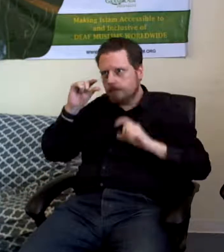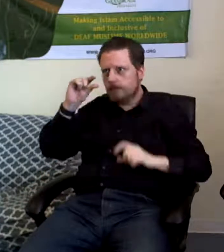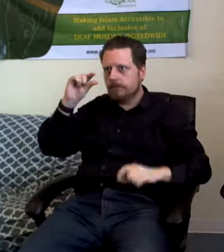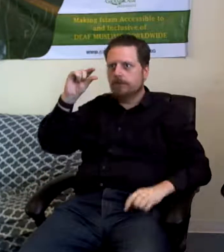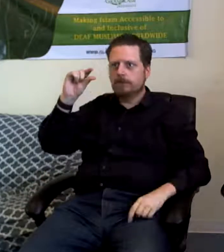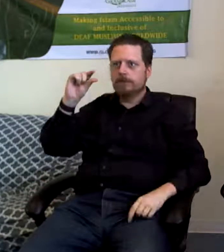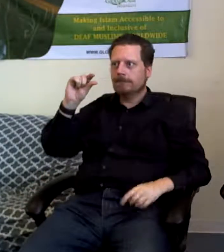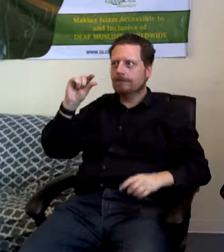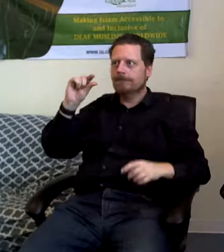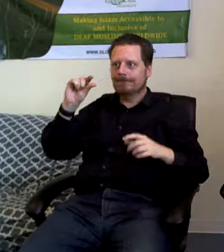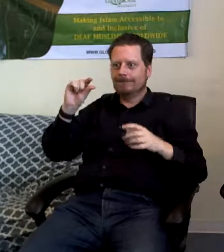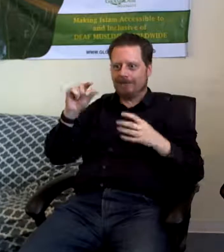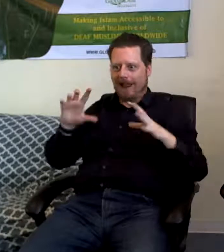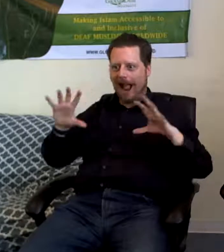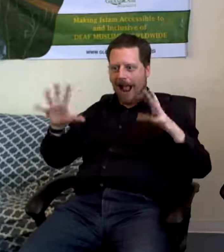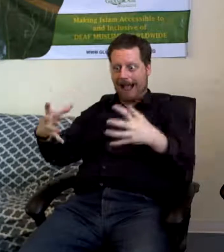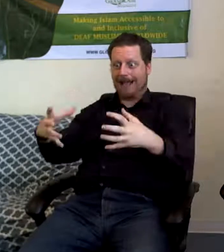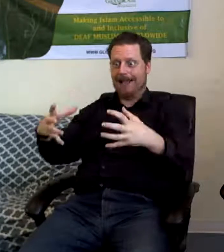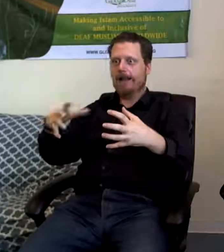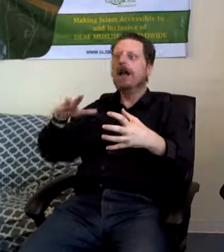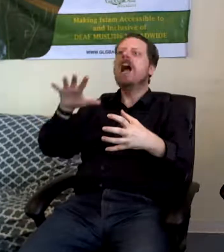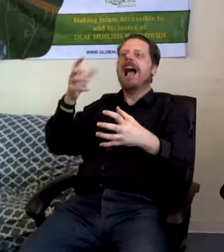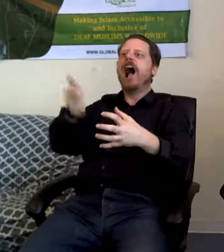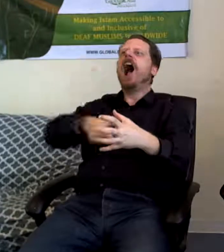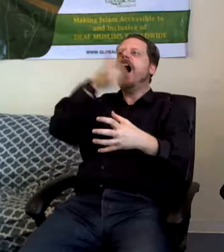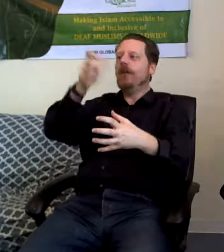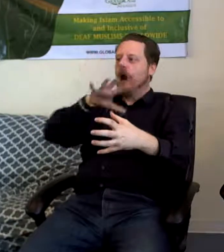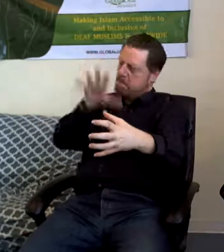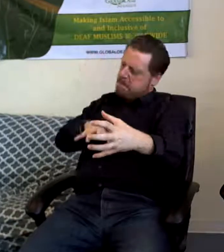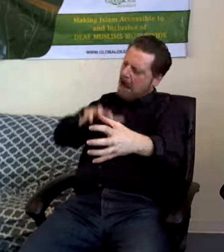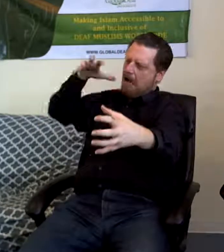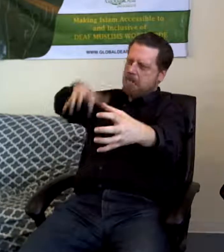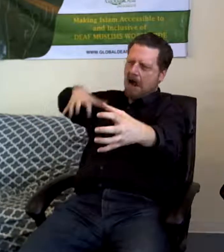are billions of other parts.